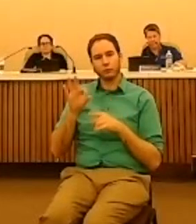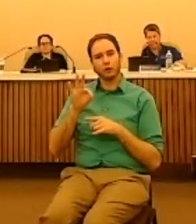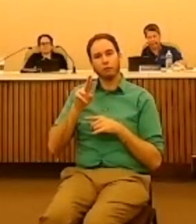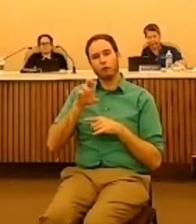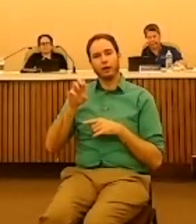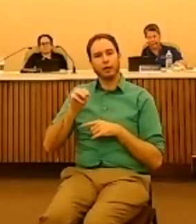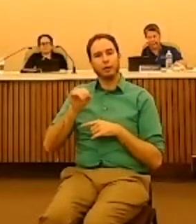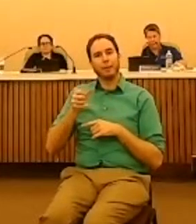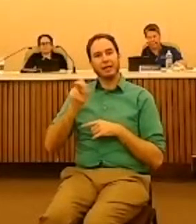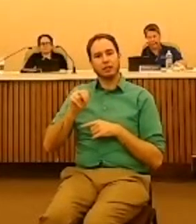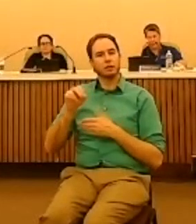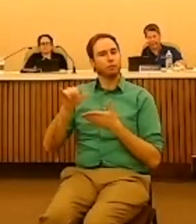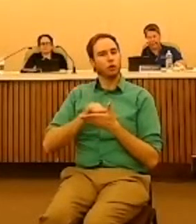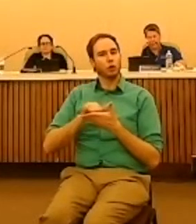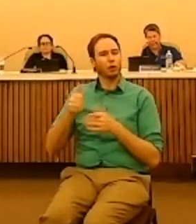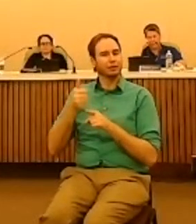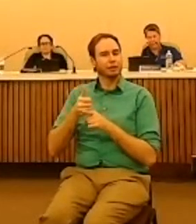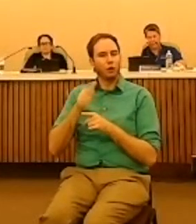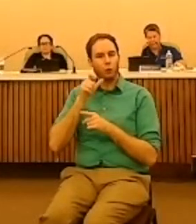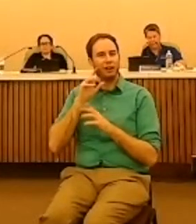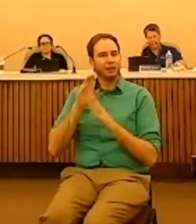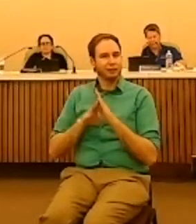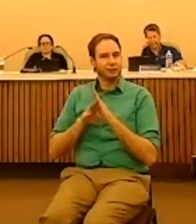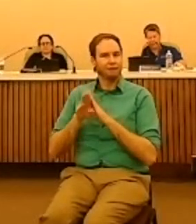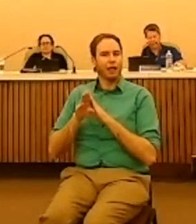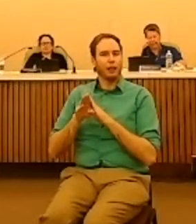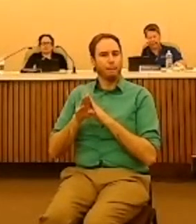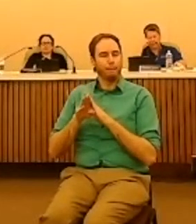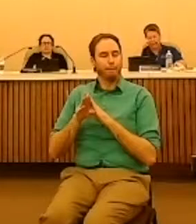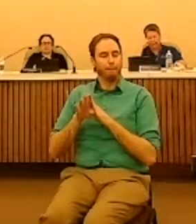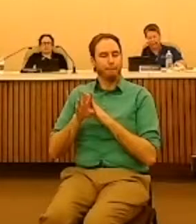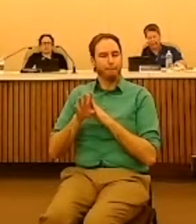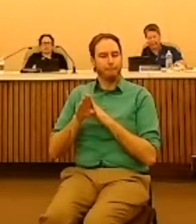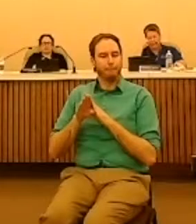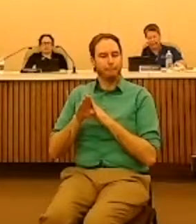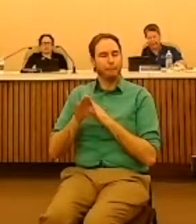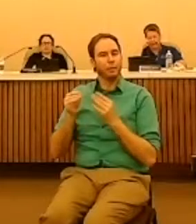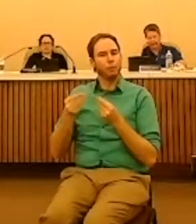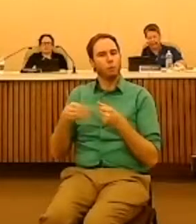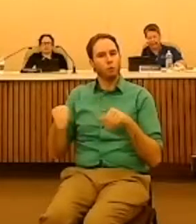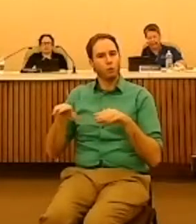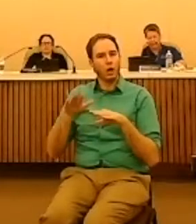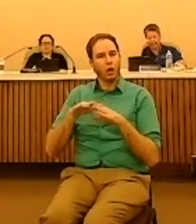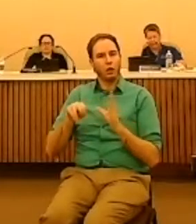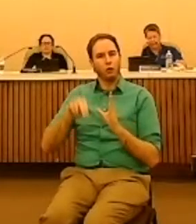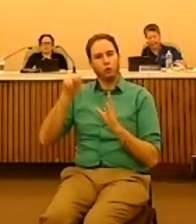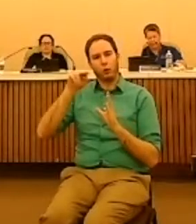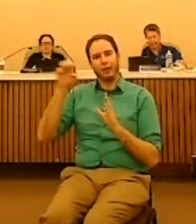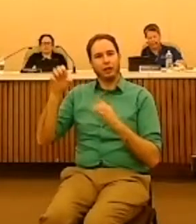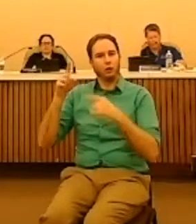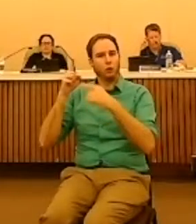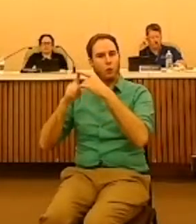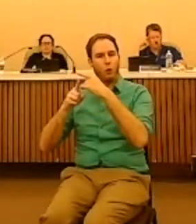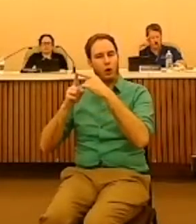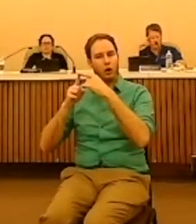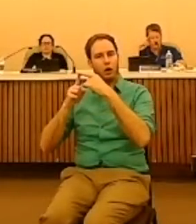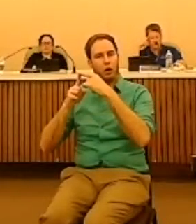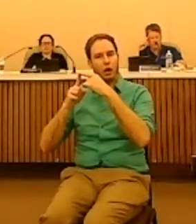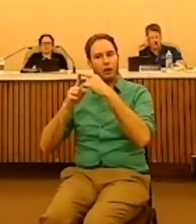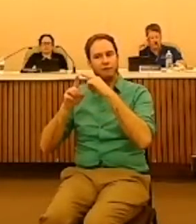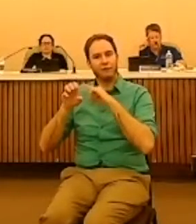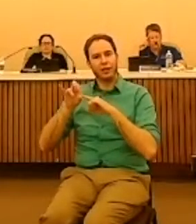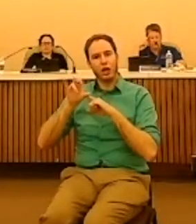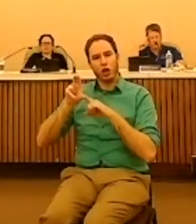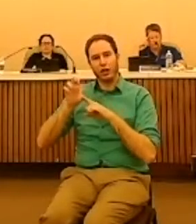Freemasons of New York, who are developing the property on the northeast corner of